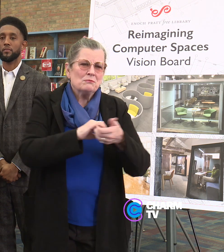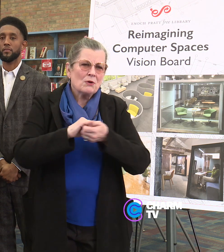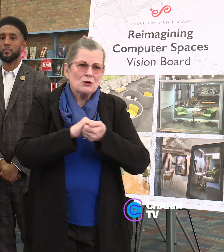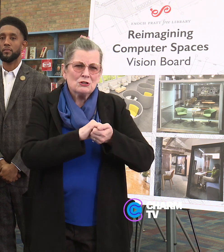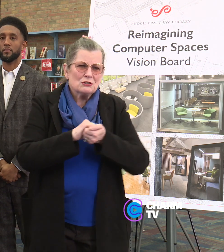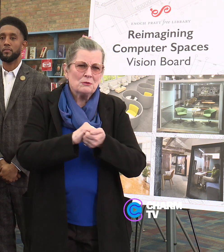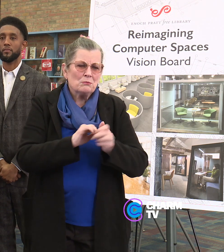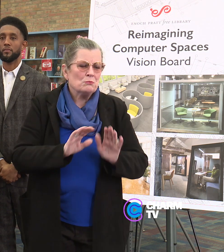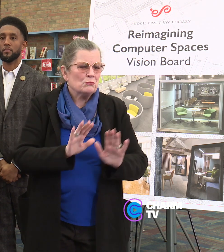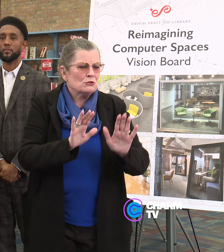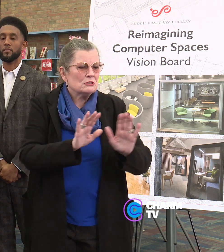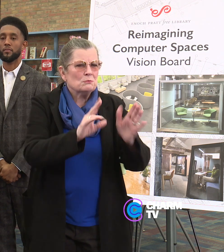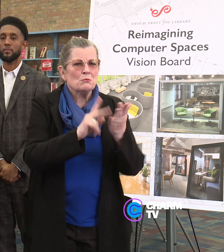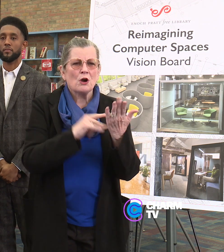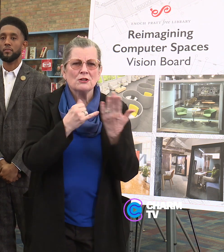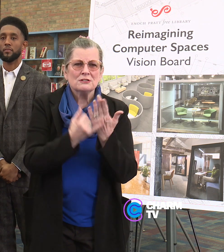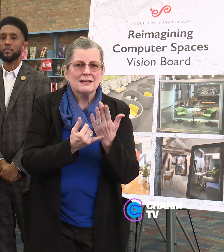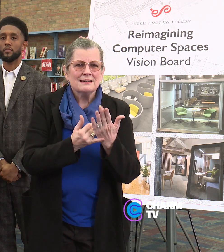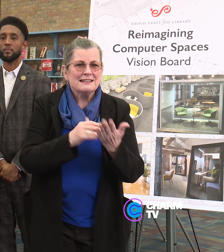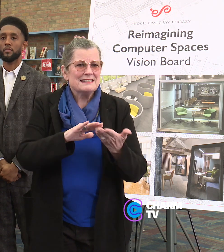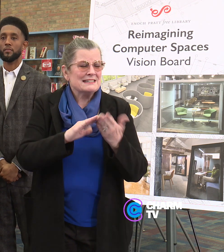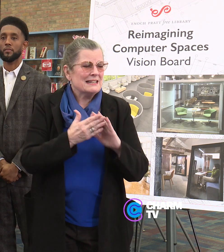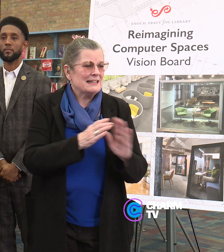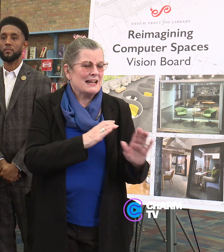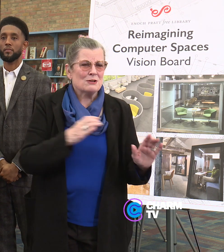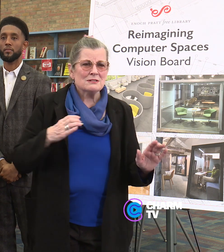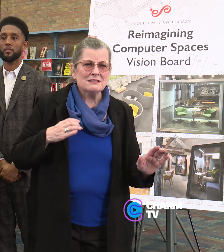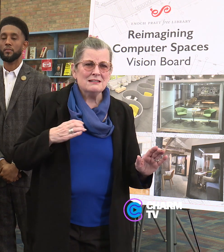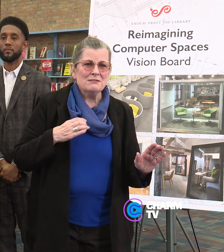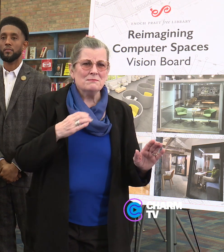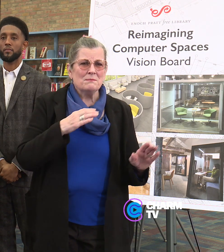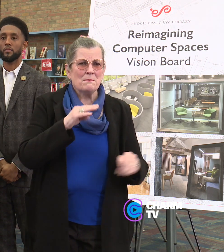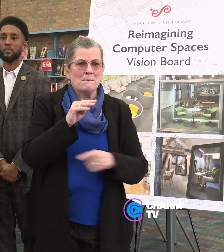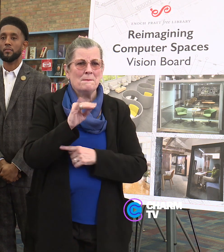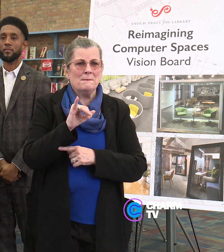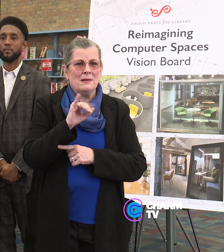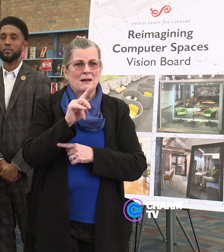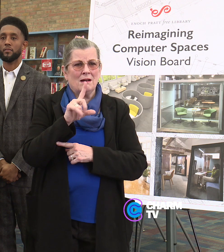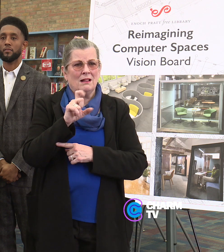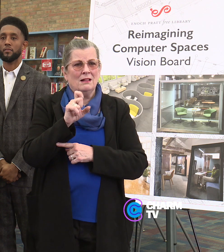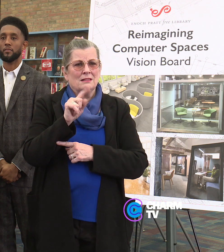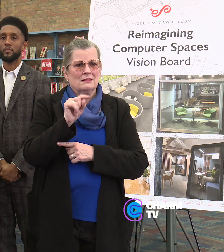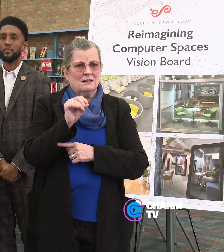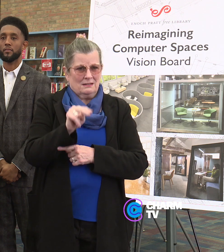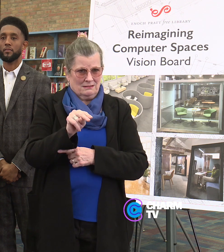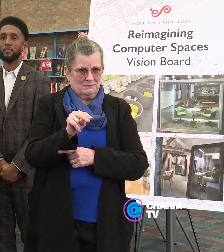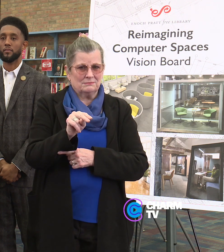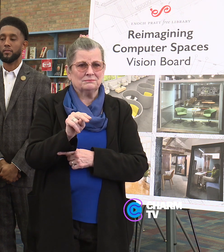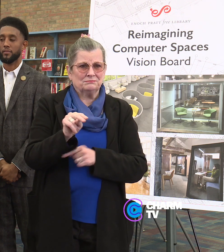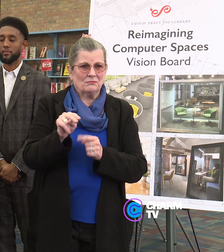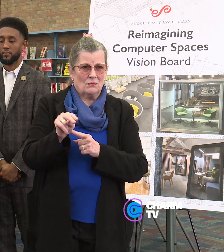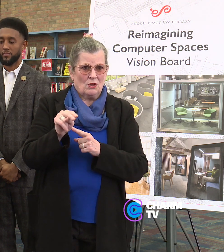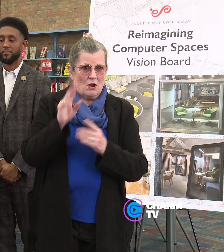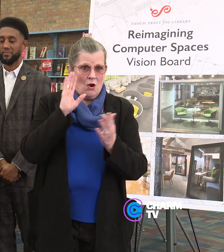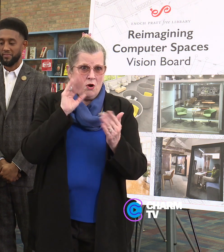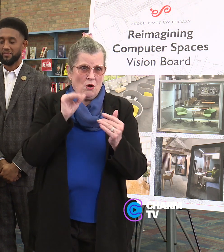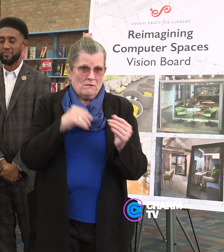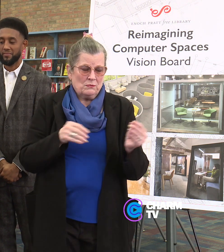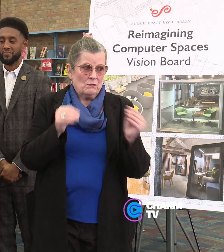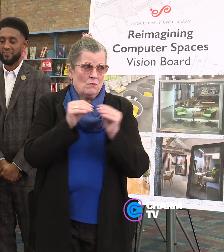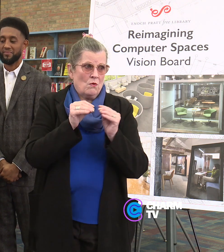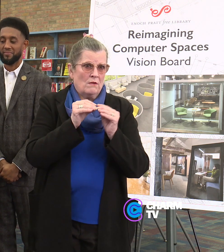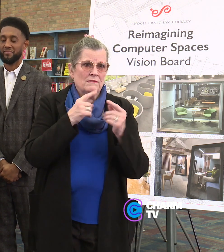project, as well as our city Councilwoman Middleton. We hope to have even more announcements about Park Heights coming in the